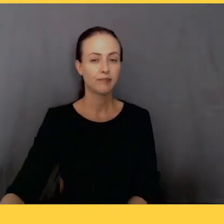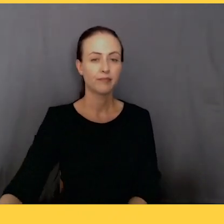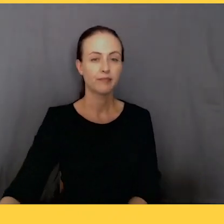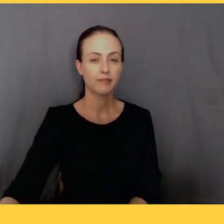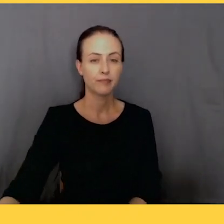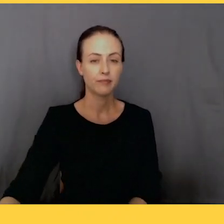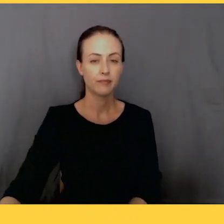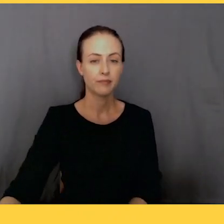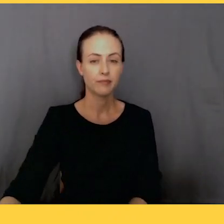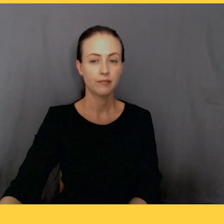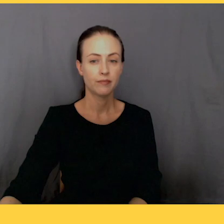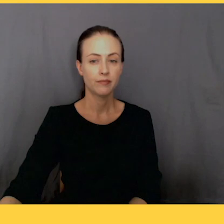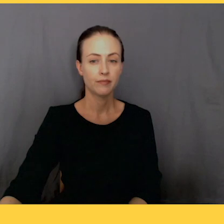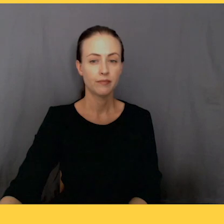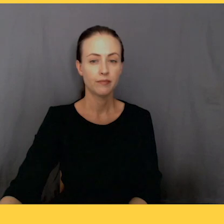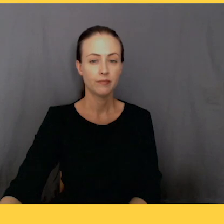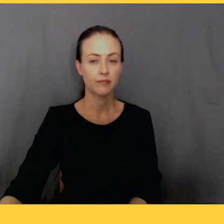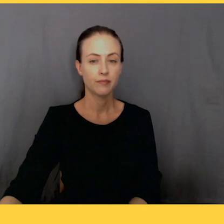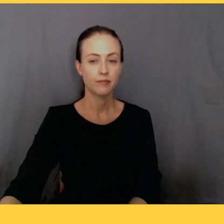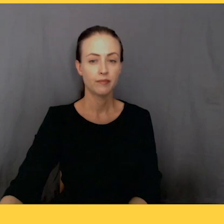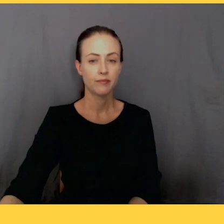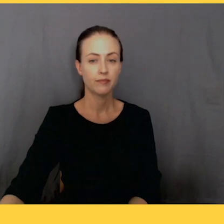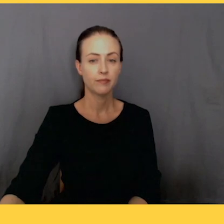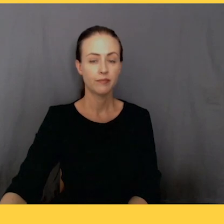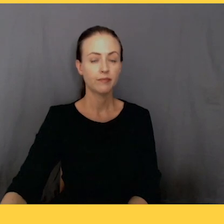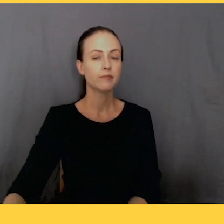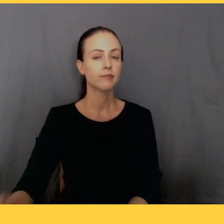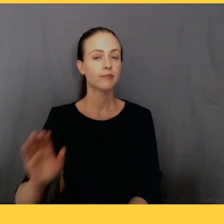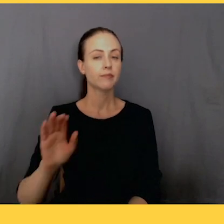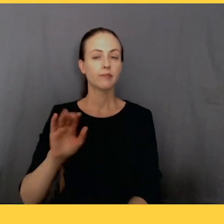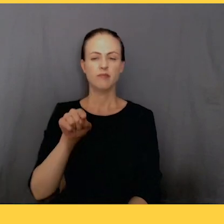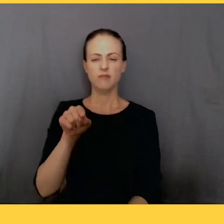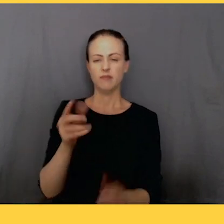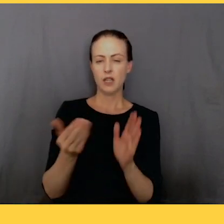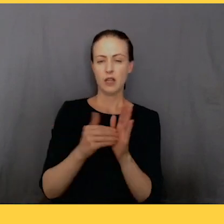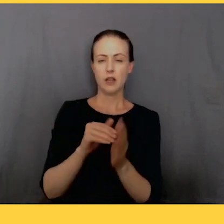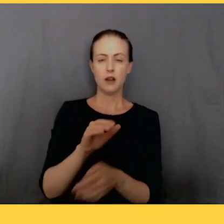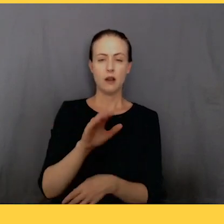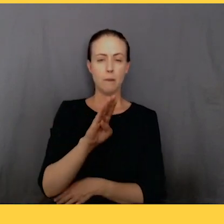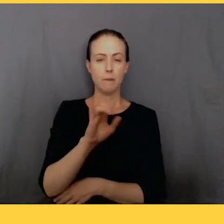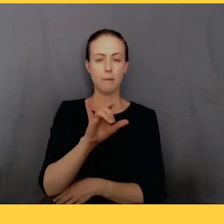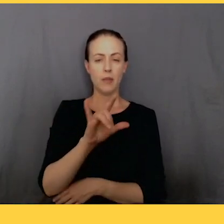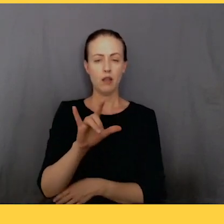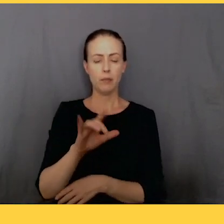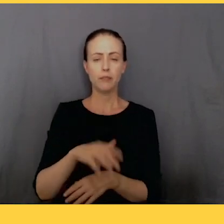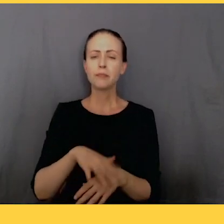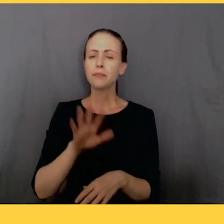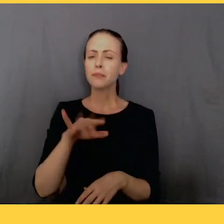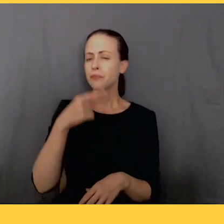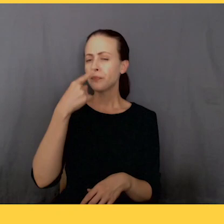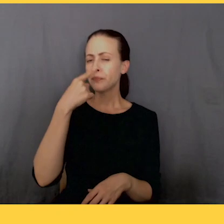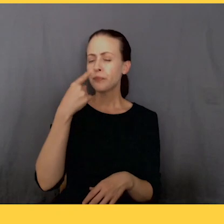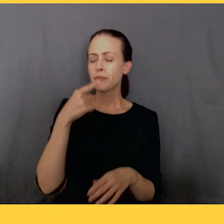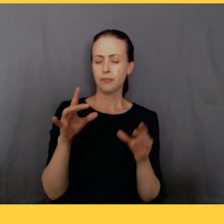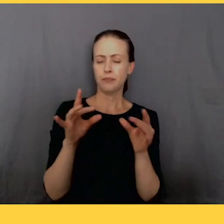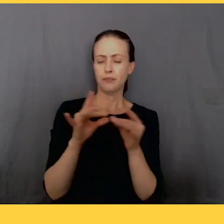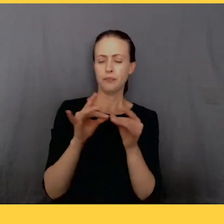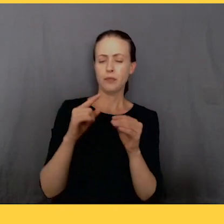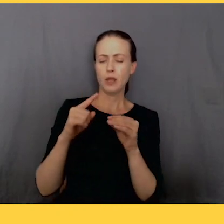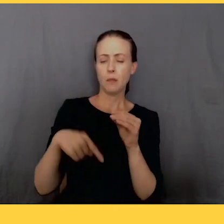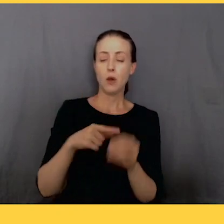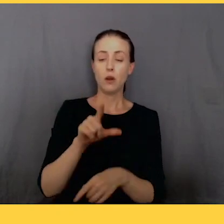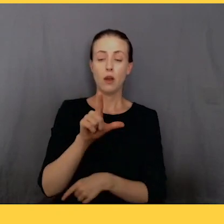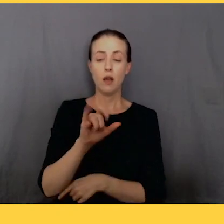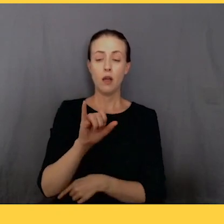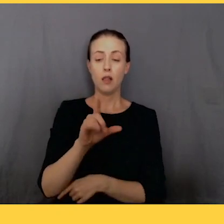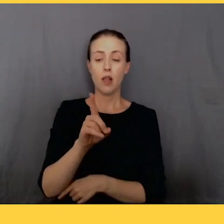Bill. Looks like we have another question for Bill. Bill, can you talk about the use of LiDAR technology and